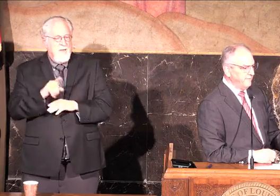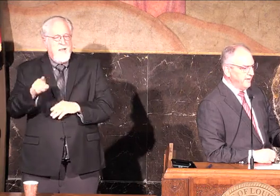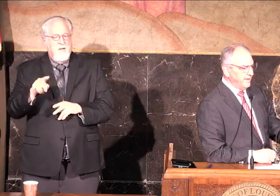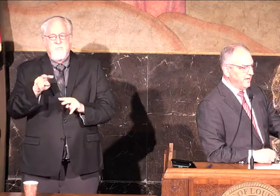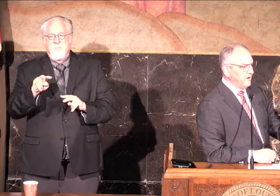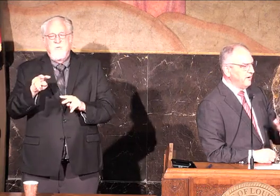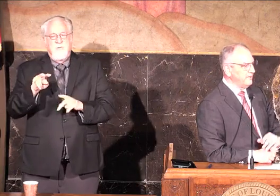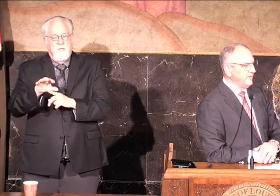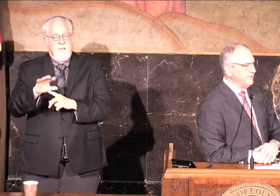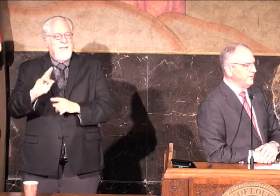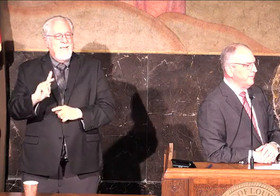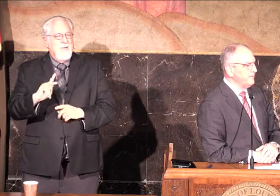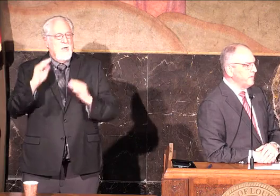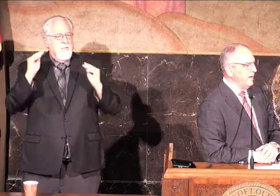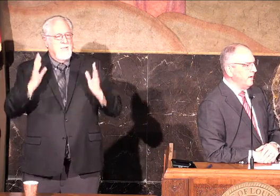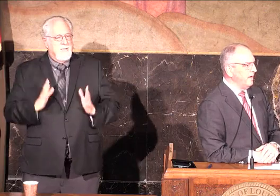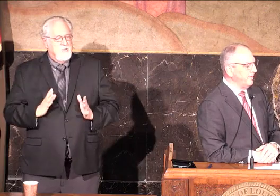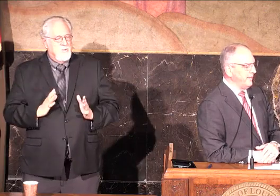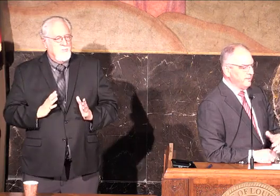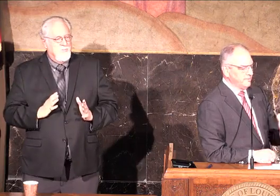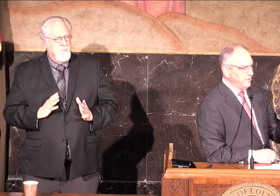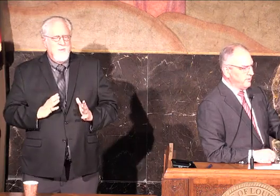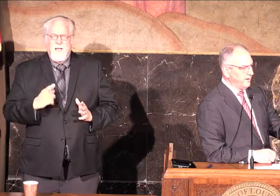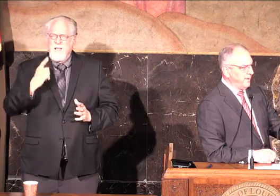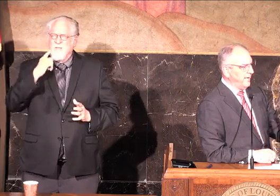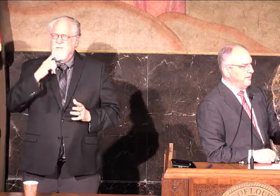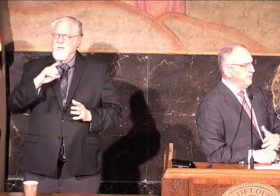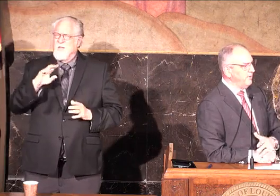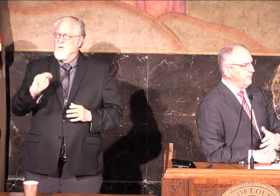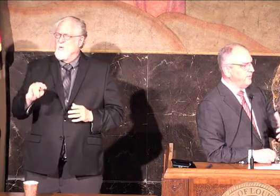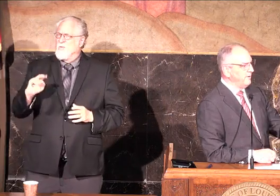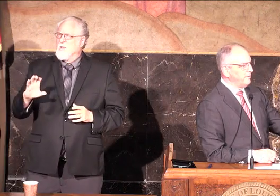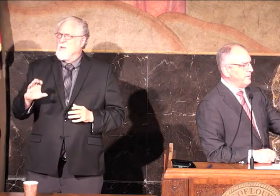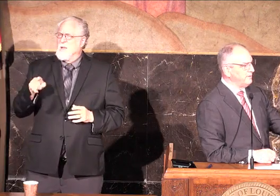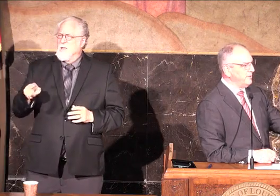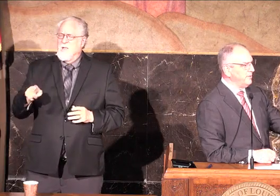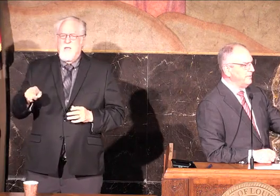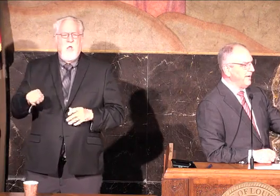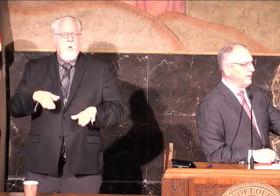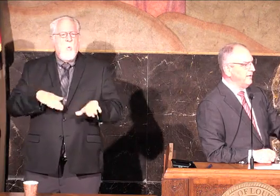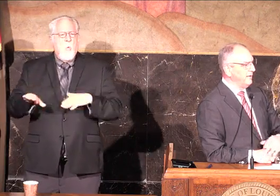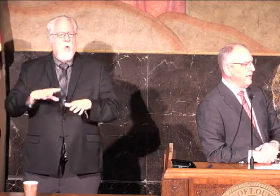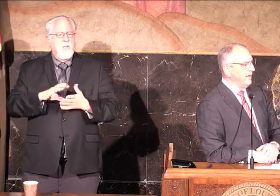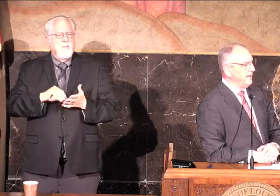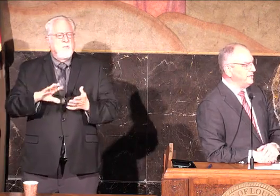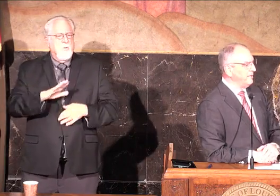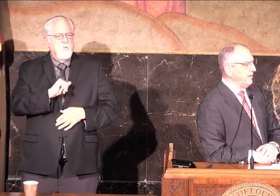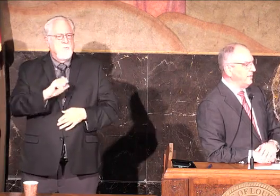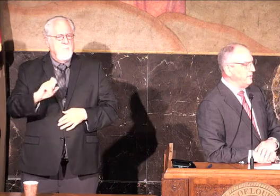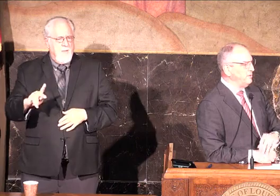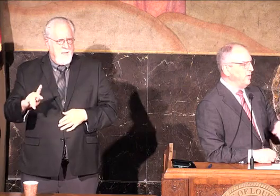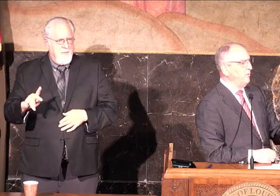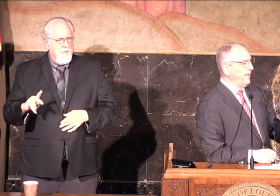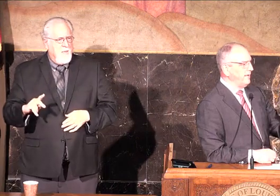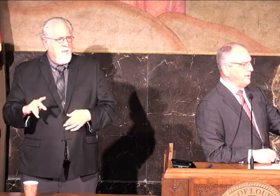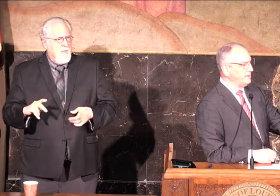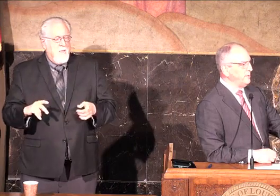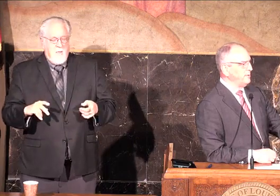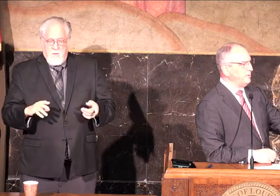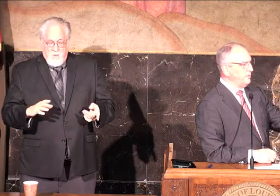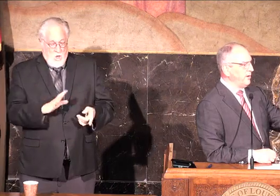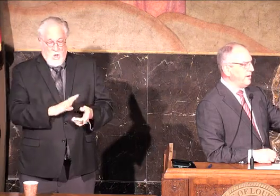a kindergarten teacher, I think it was in North Carolina, who had welcomed her students back. She thought there was no way